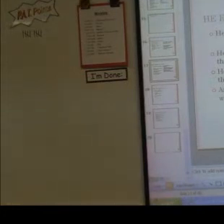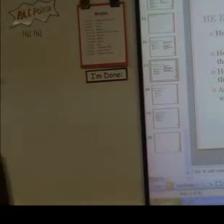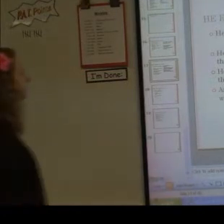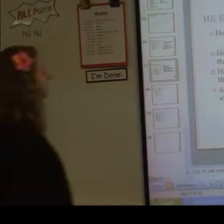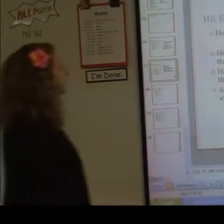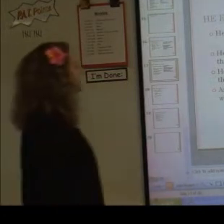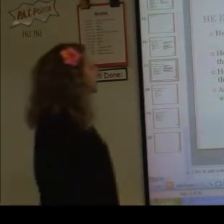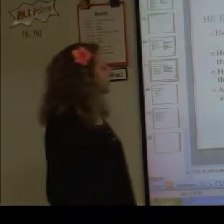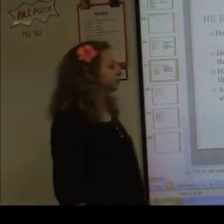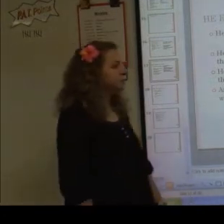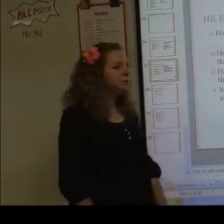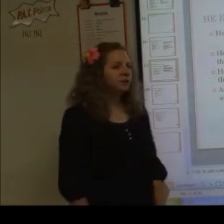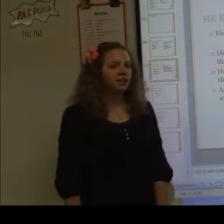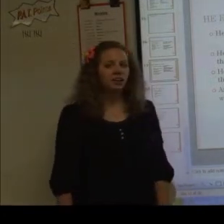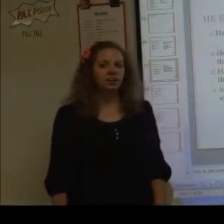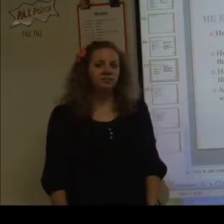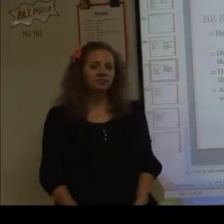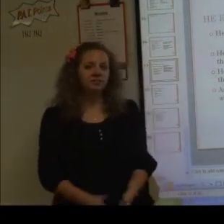Okay, and he hears me when I call.